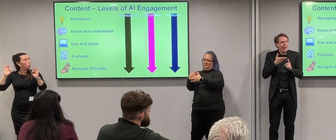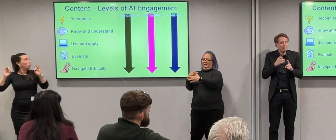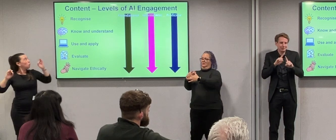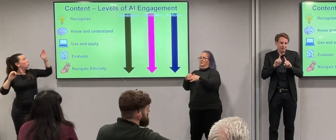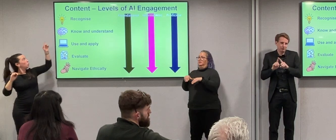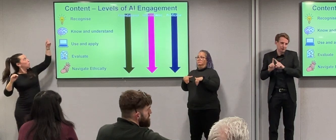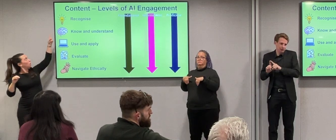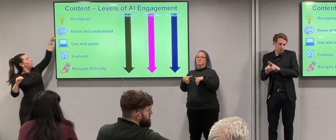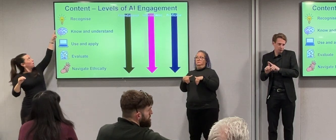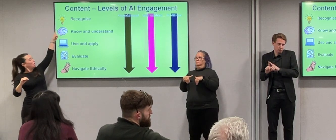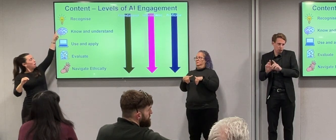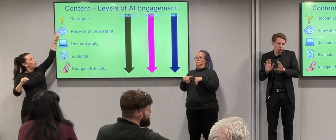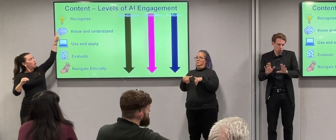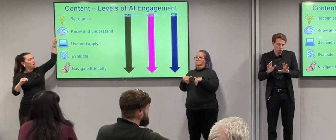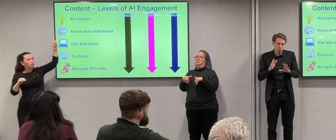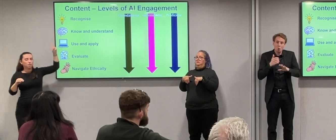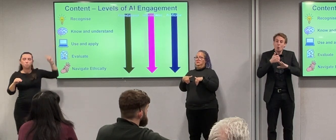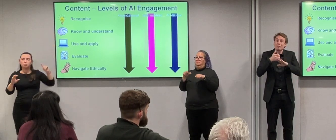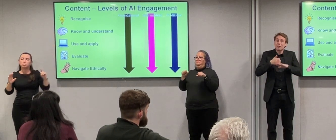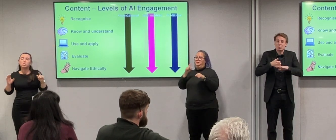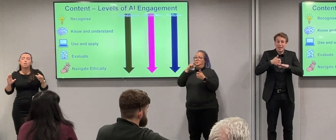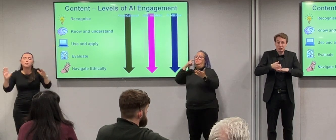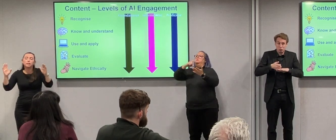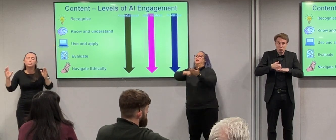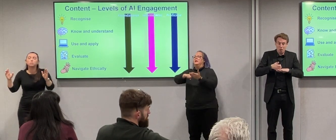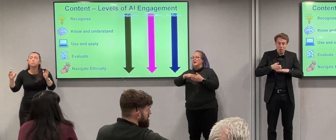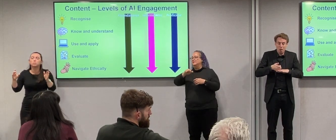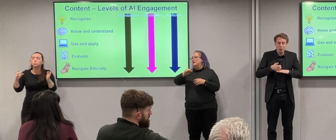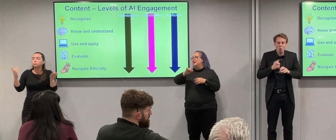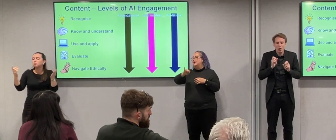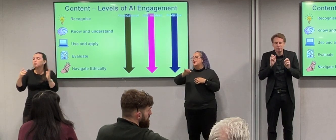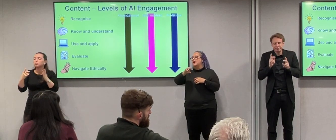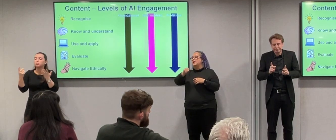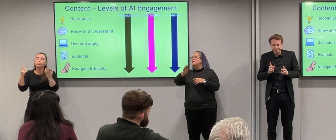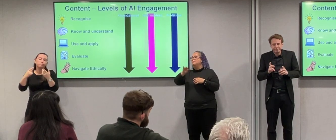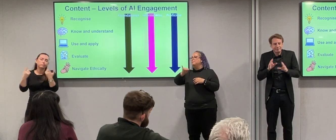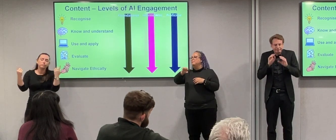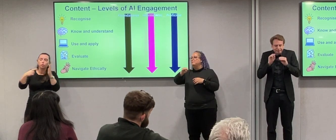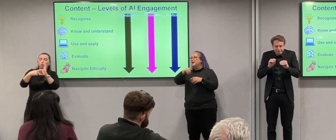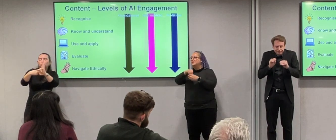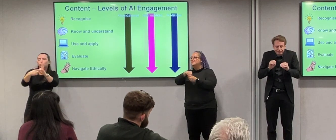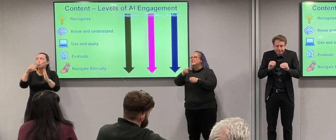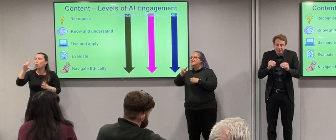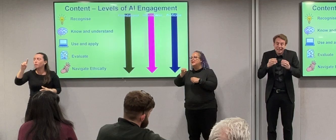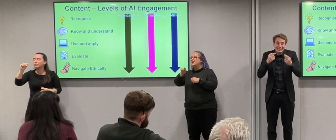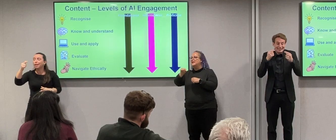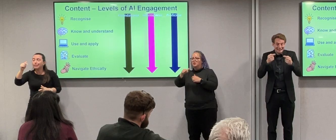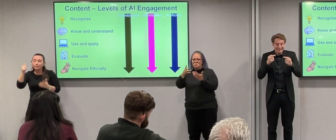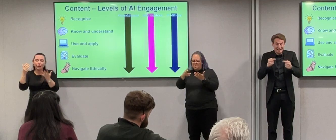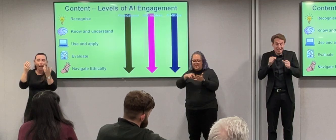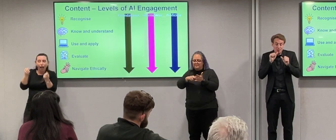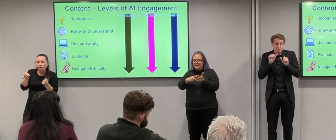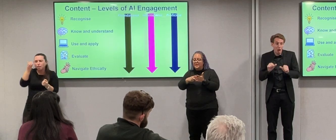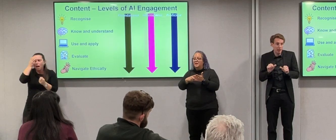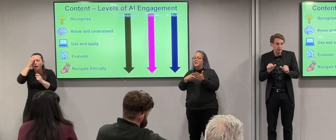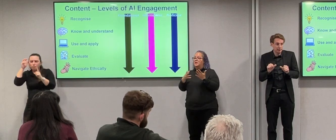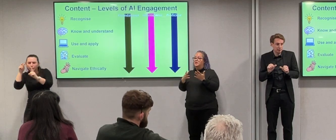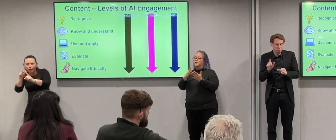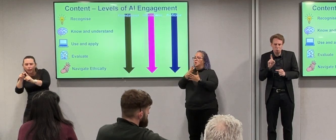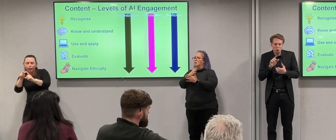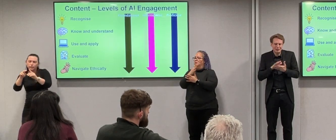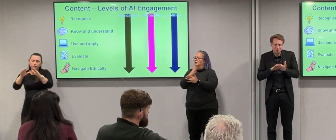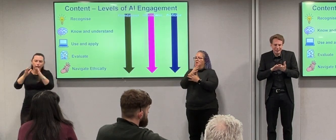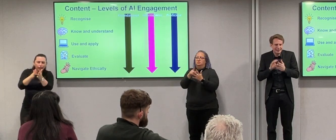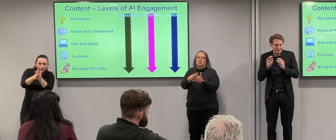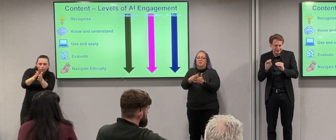I can recognise what bias in data is and what that might mean. For someone on the proficient